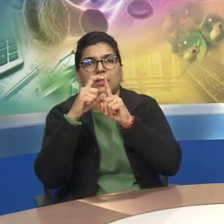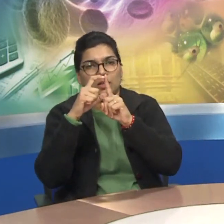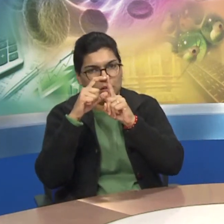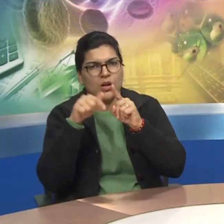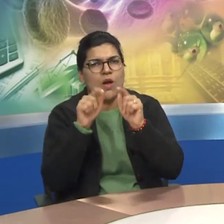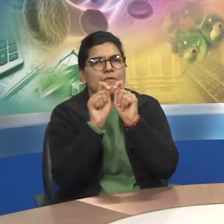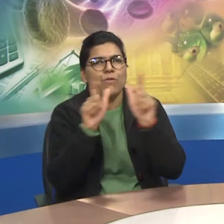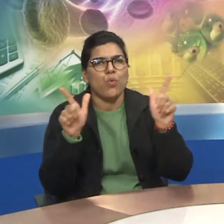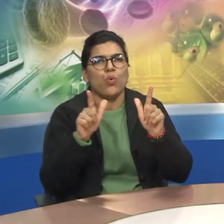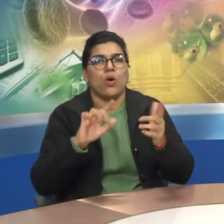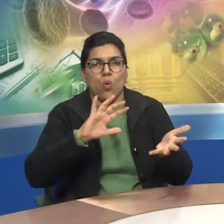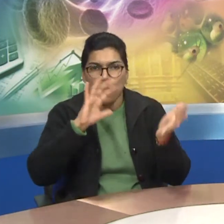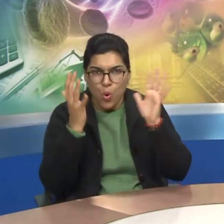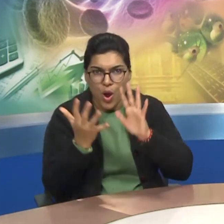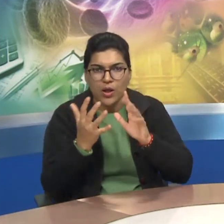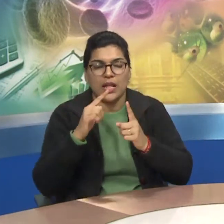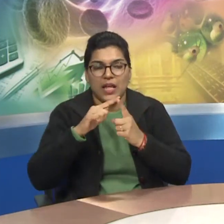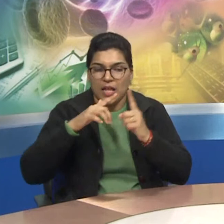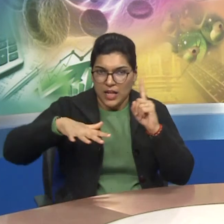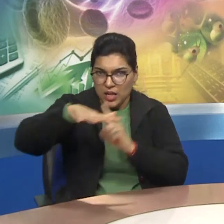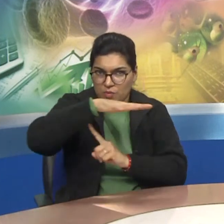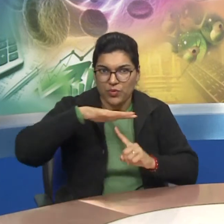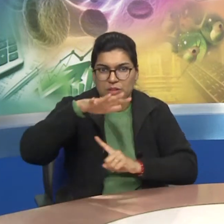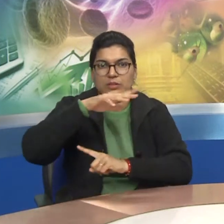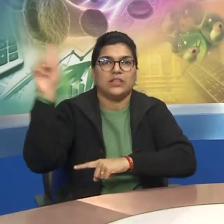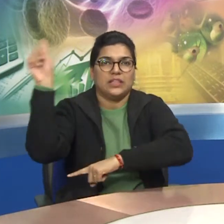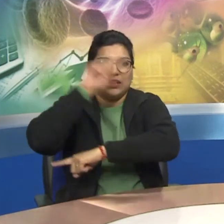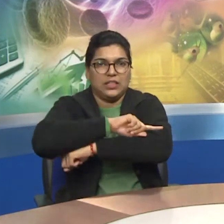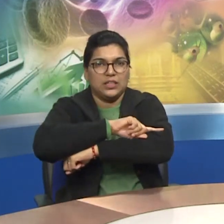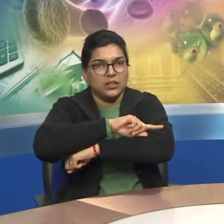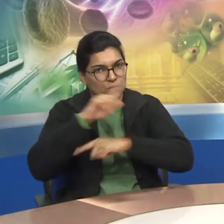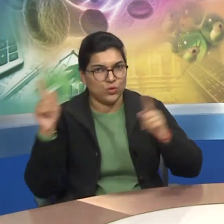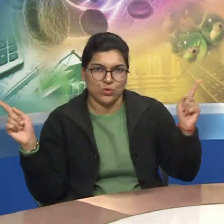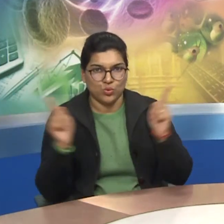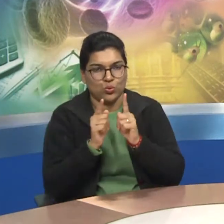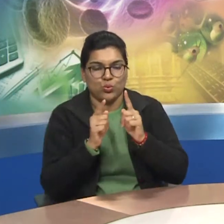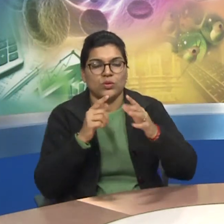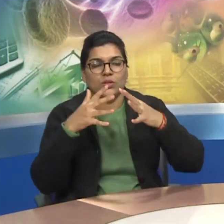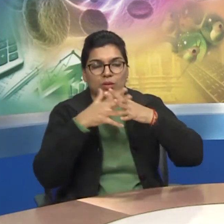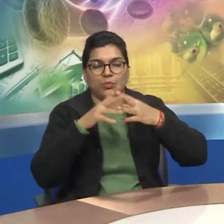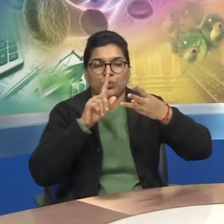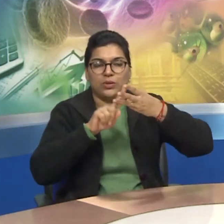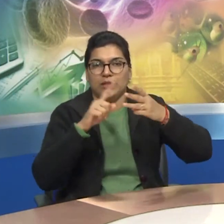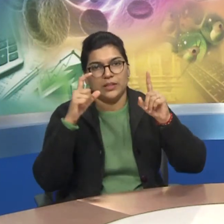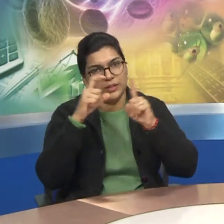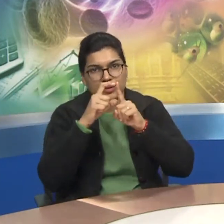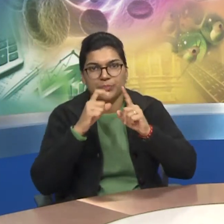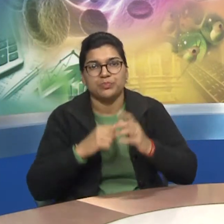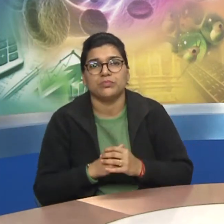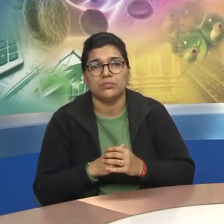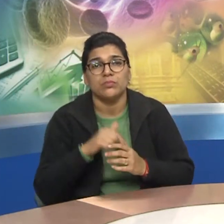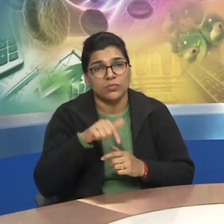World Environment Day was first observed in the year 1972.